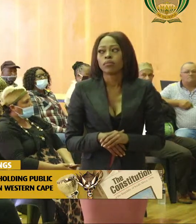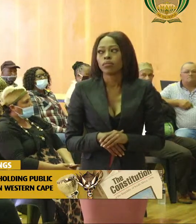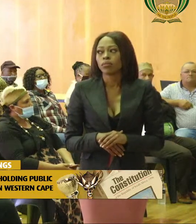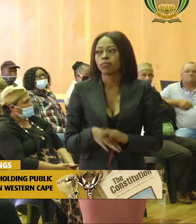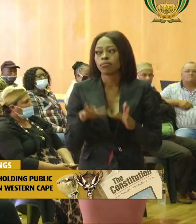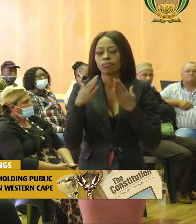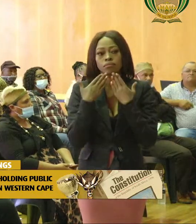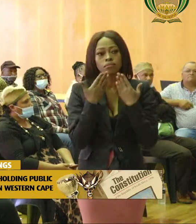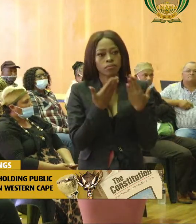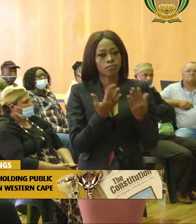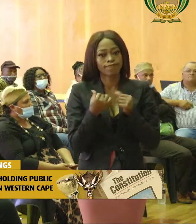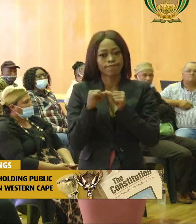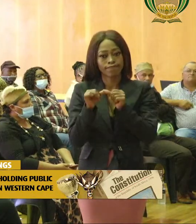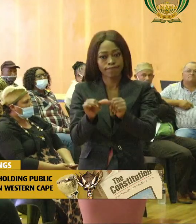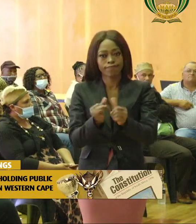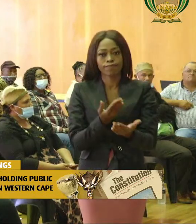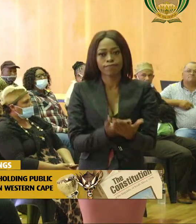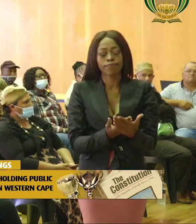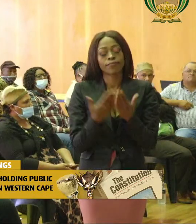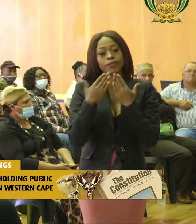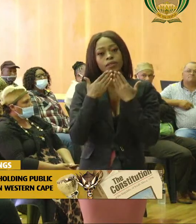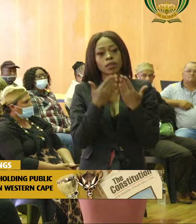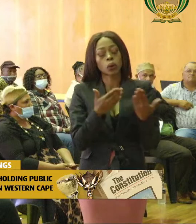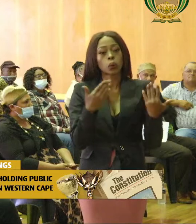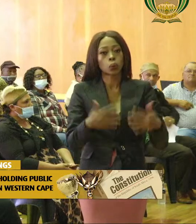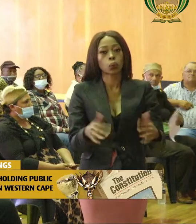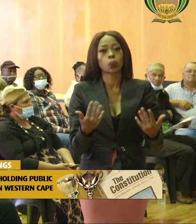Thank you. Can proceed. Ngosi Mhlekazi.